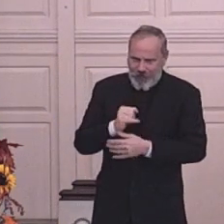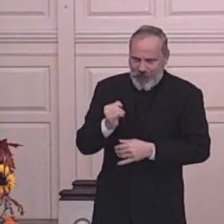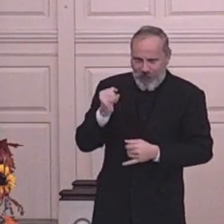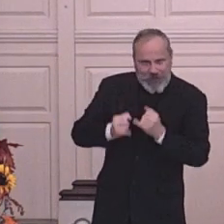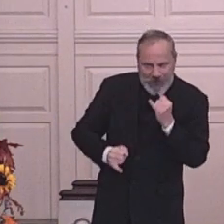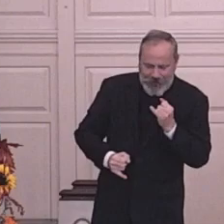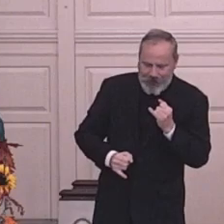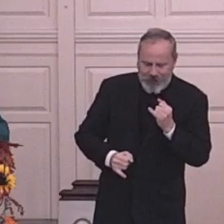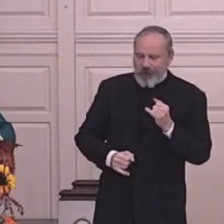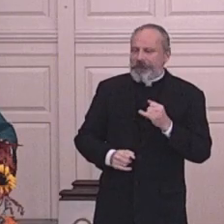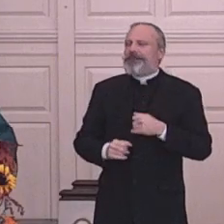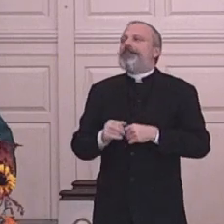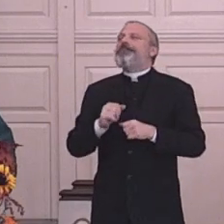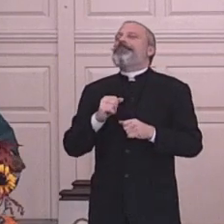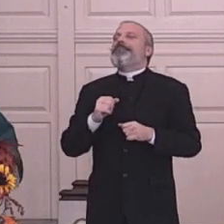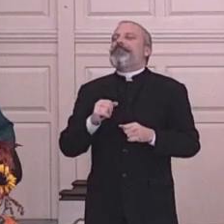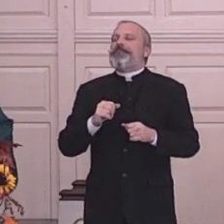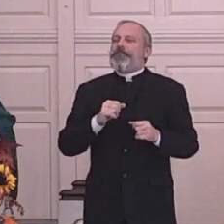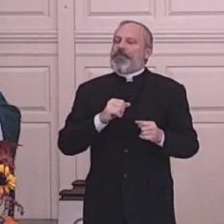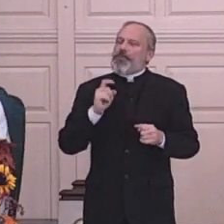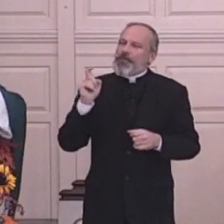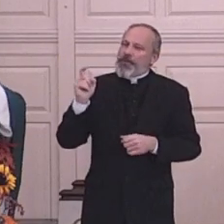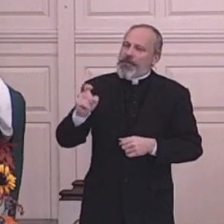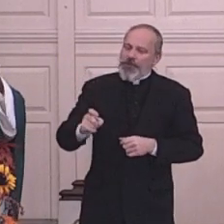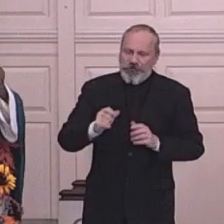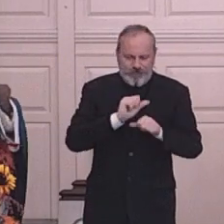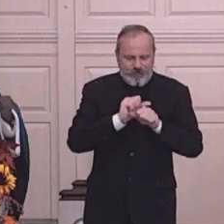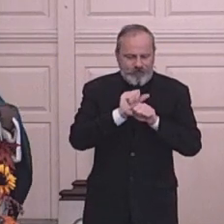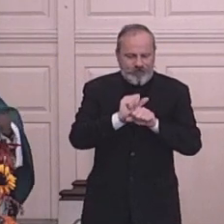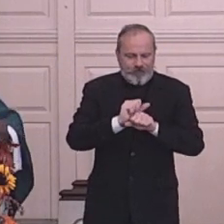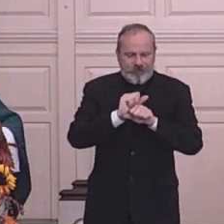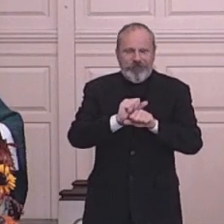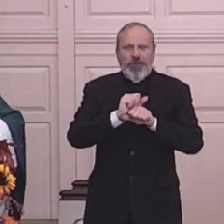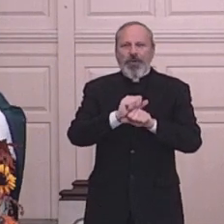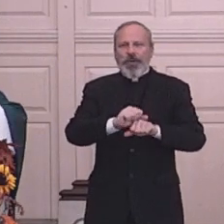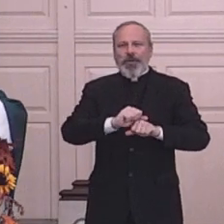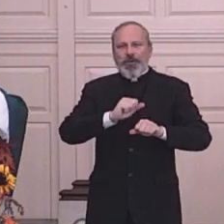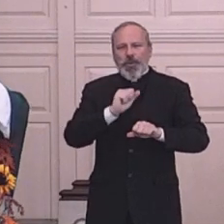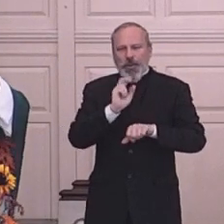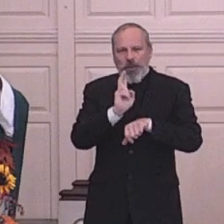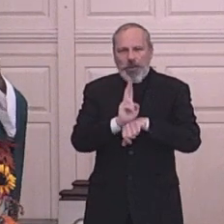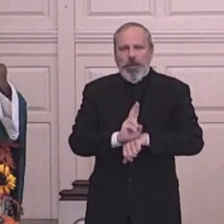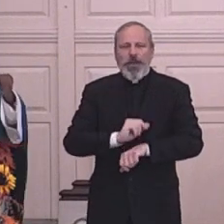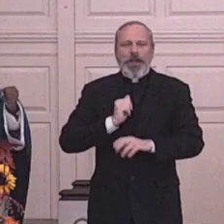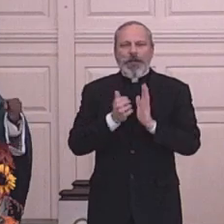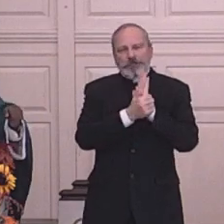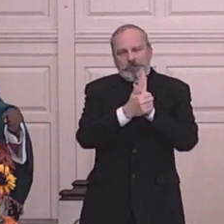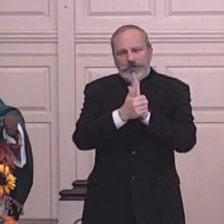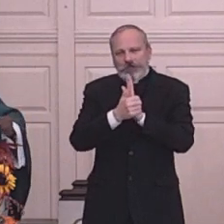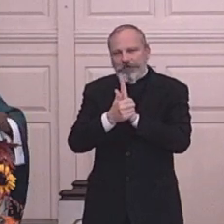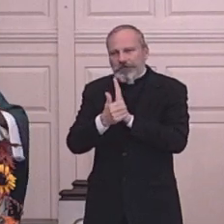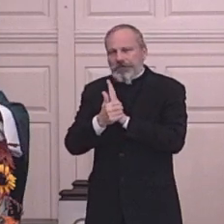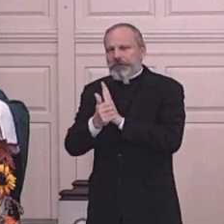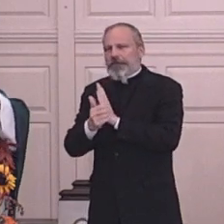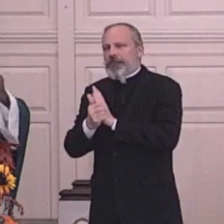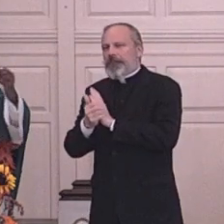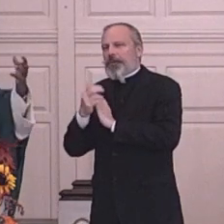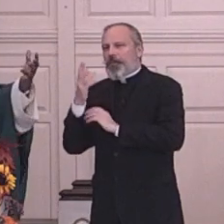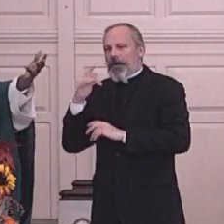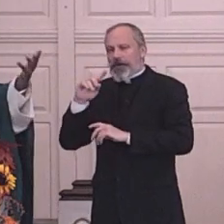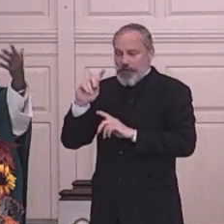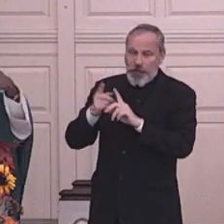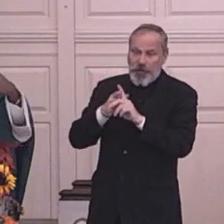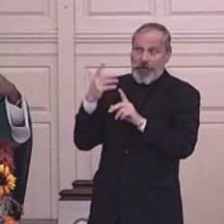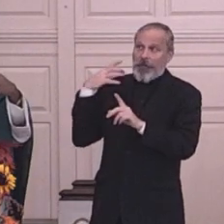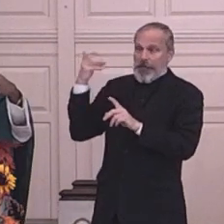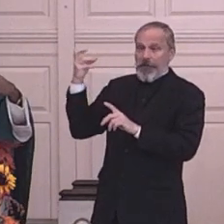end. Instead, we should keep on using our giftedness, our talents, so much so that at the time when